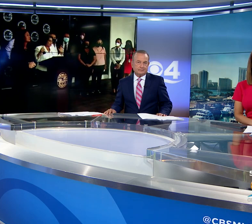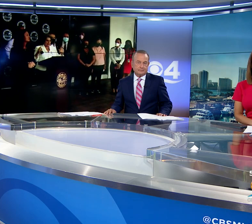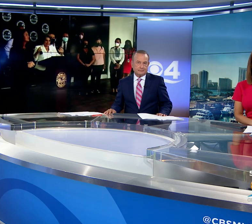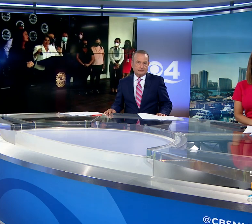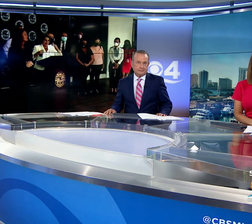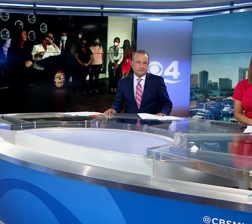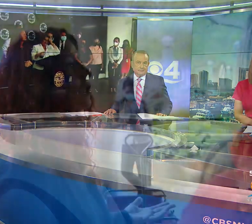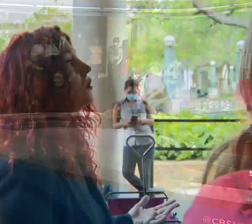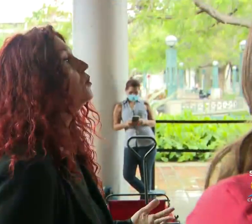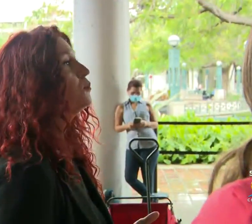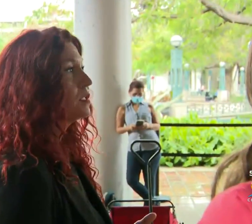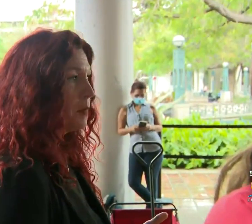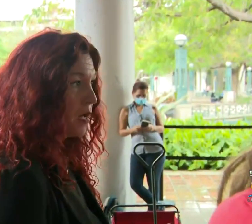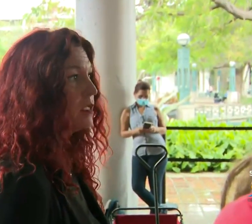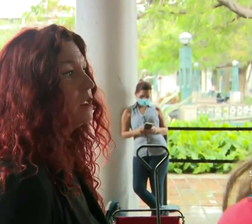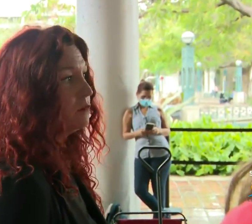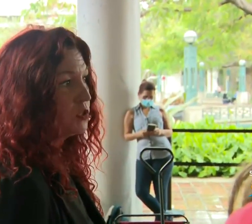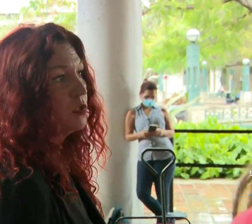BRENDA ATKINSON.